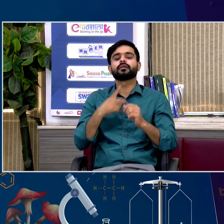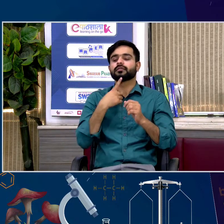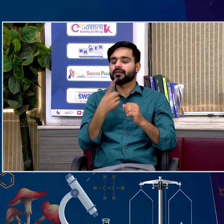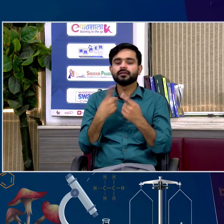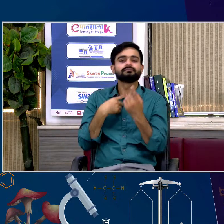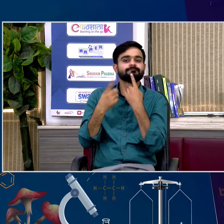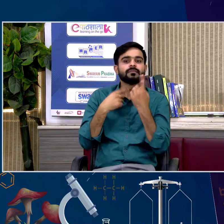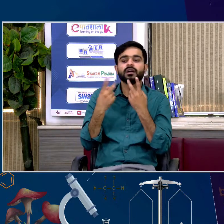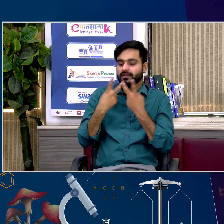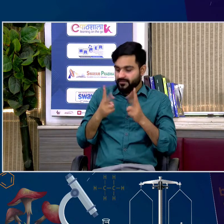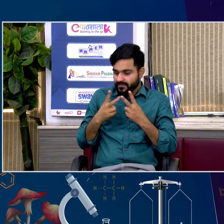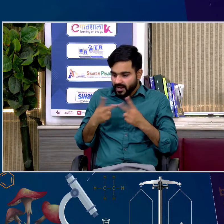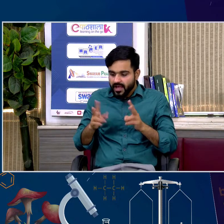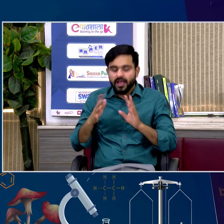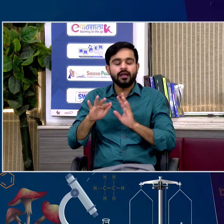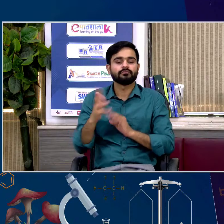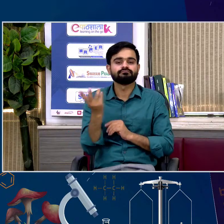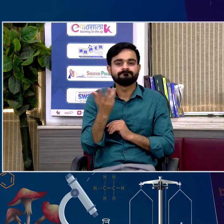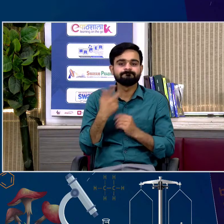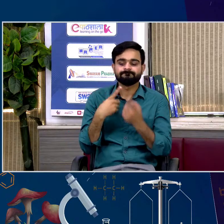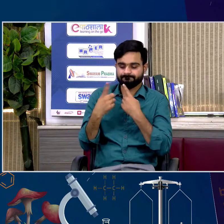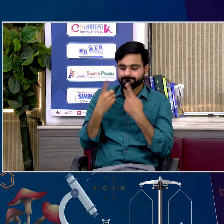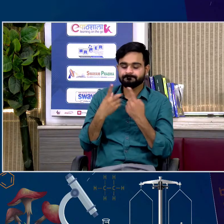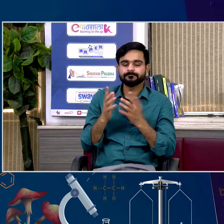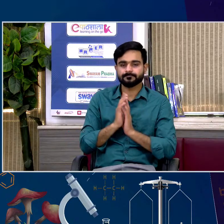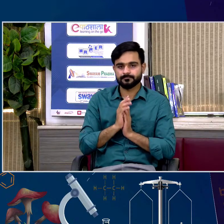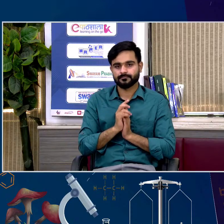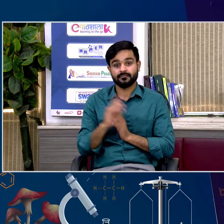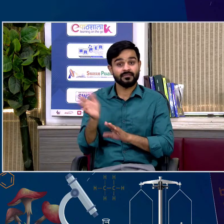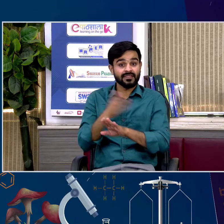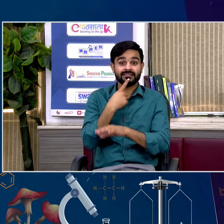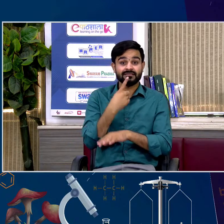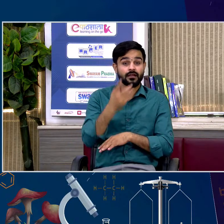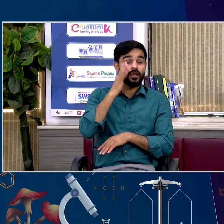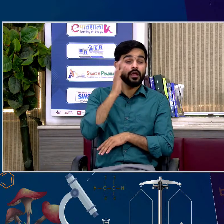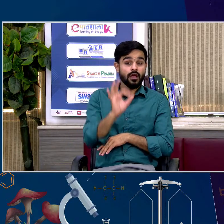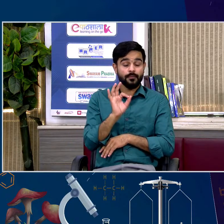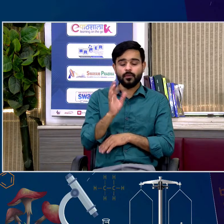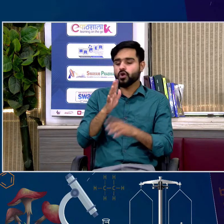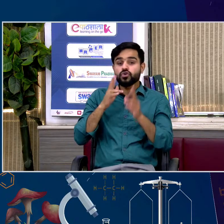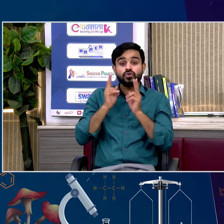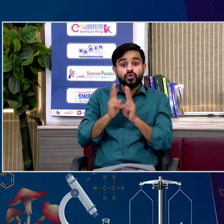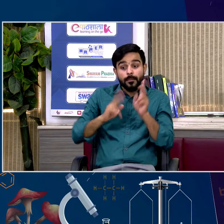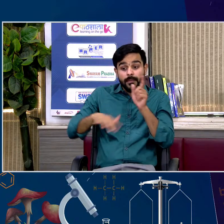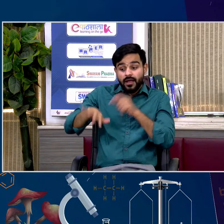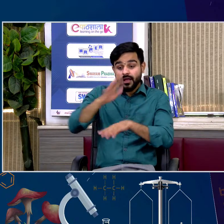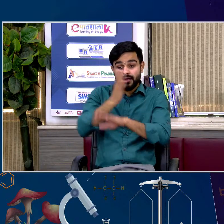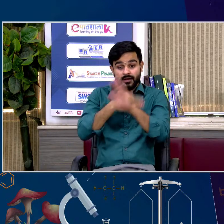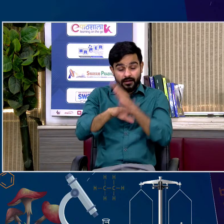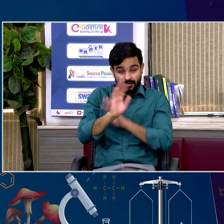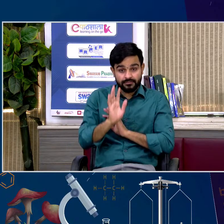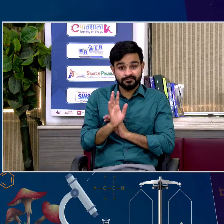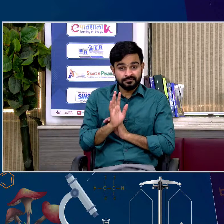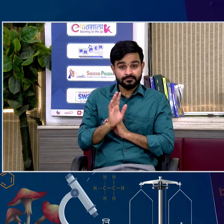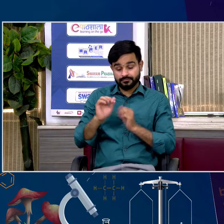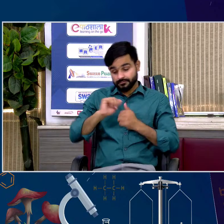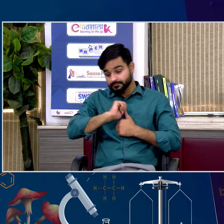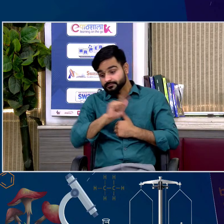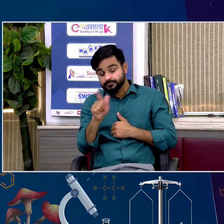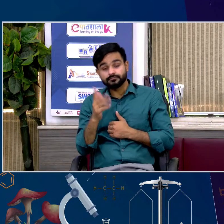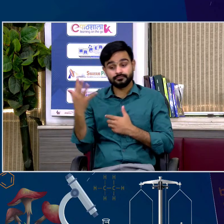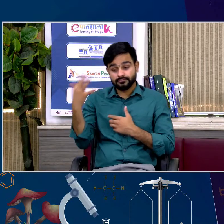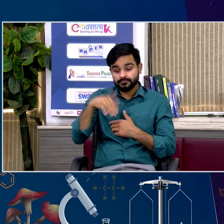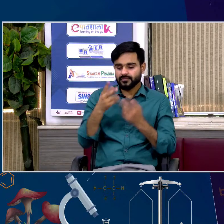about differences. And it's like I said, it's very important to normalize disability, that we all come